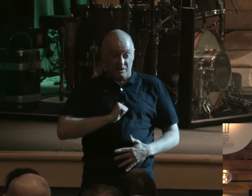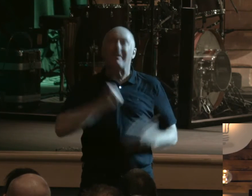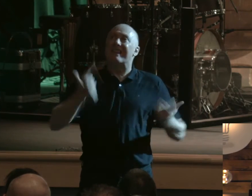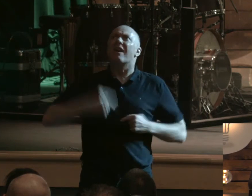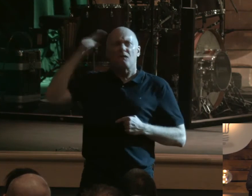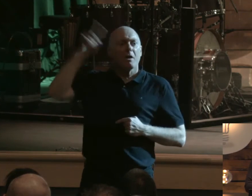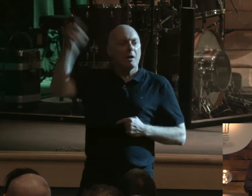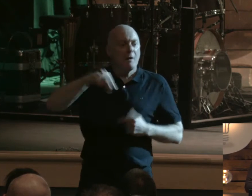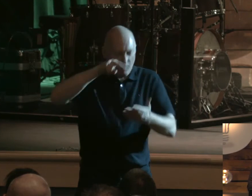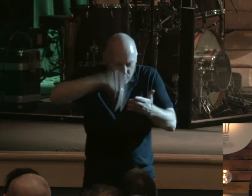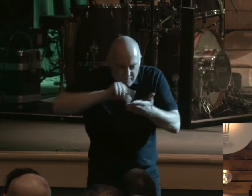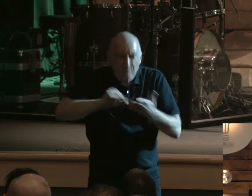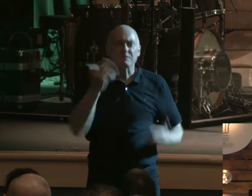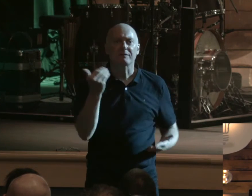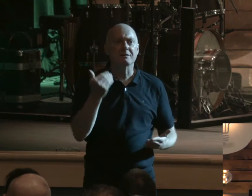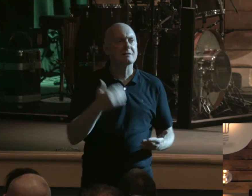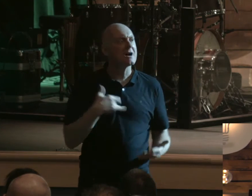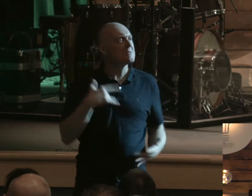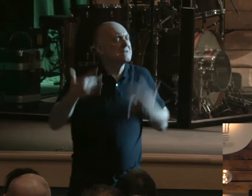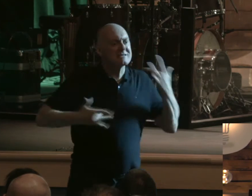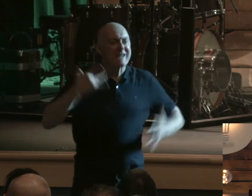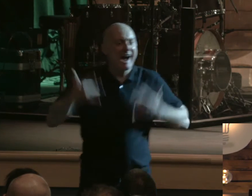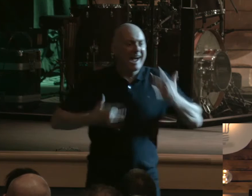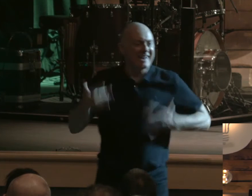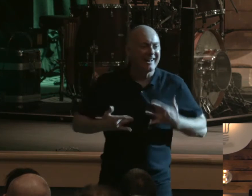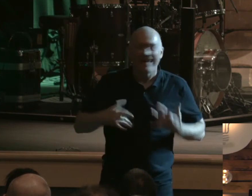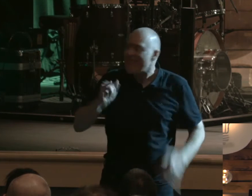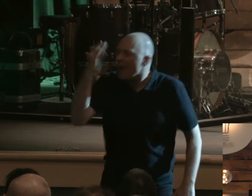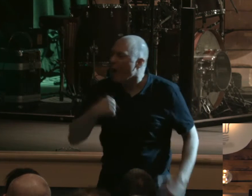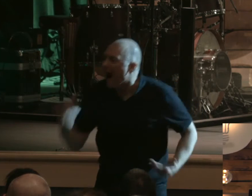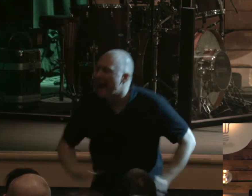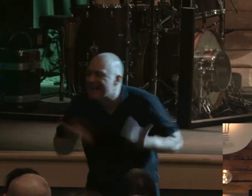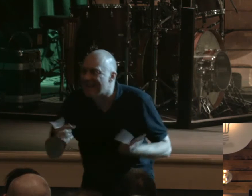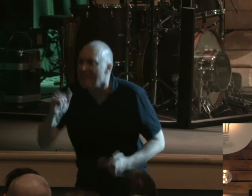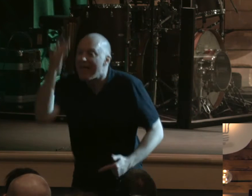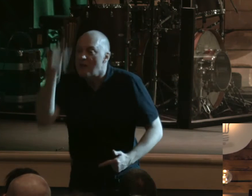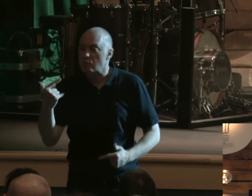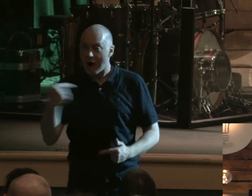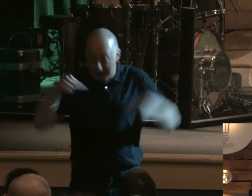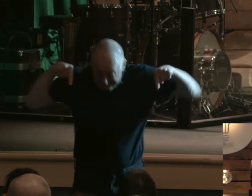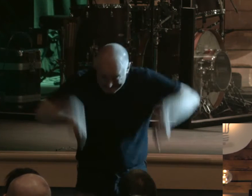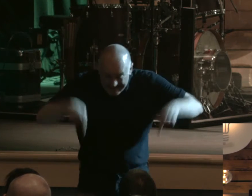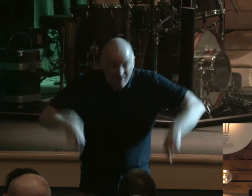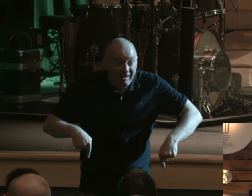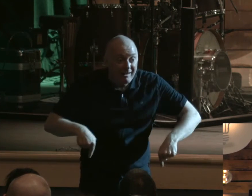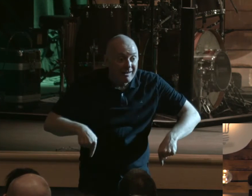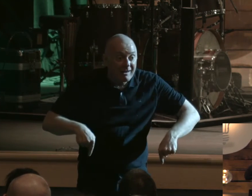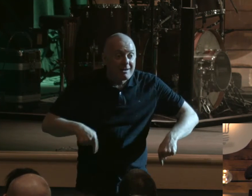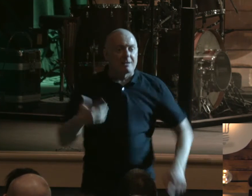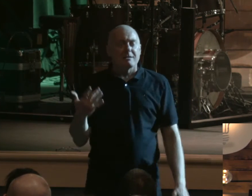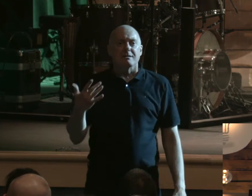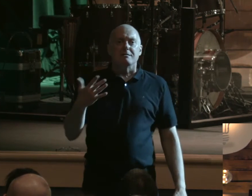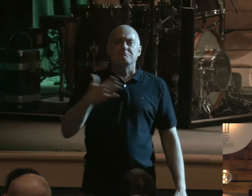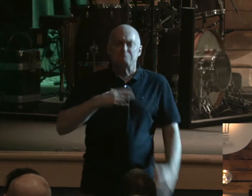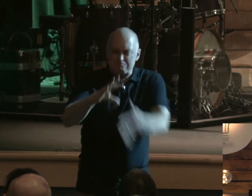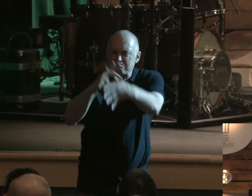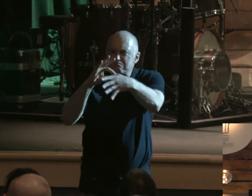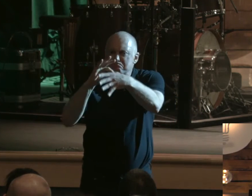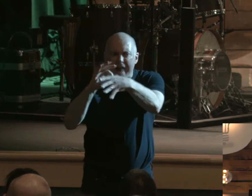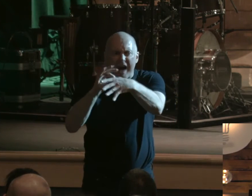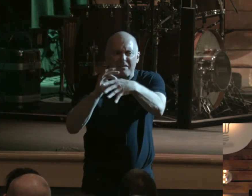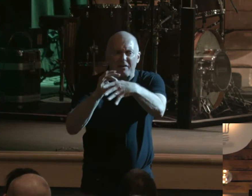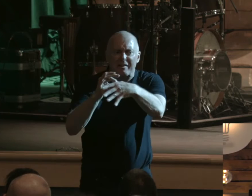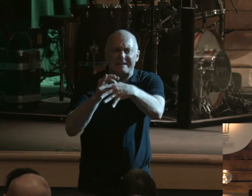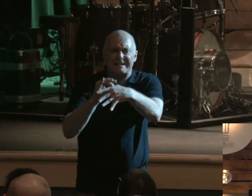verse 15, my heart skips a beat. This is why I live. This is why I'm here. My flesh